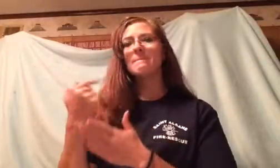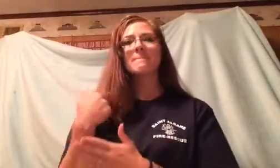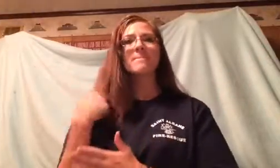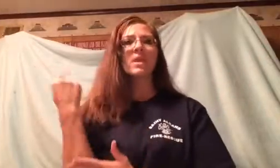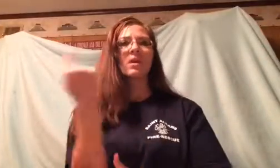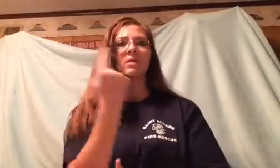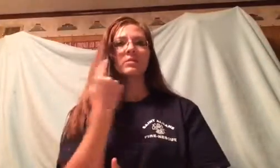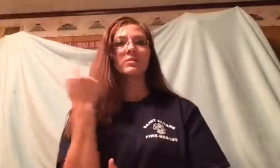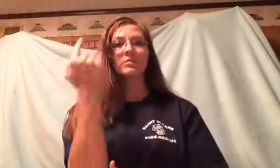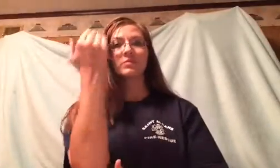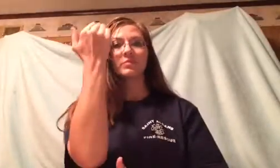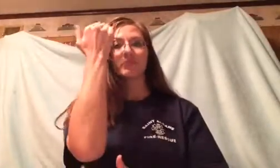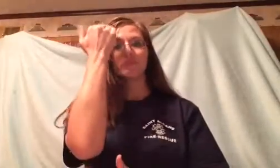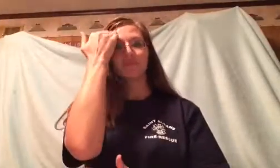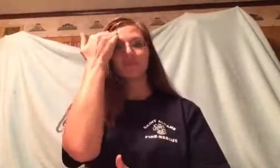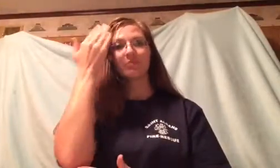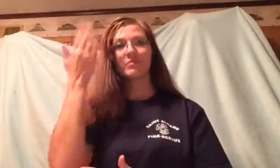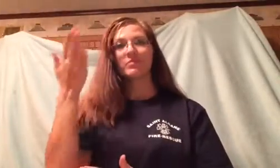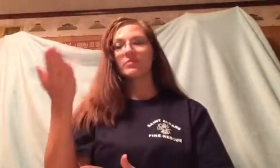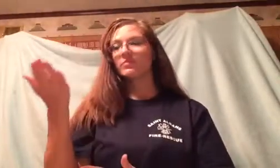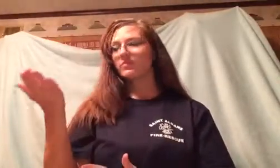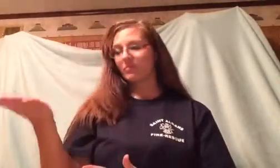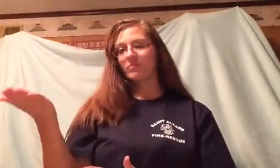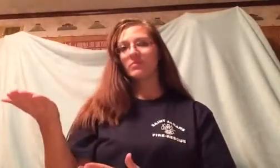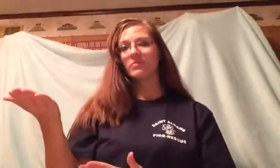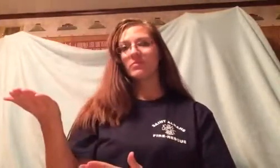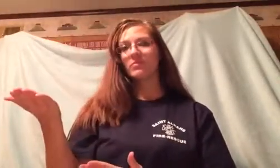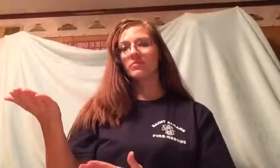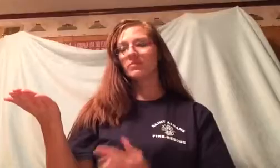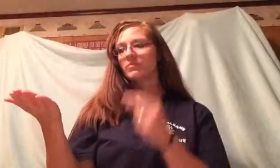I only know at His right end